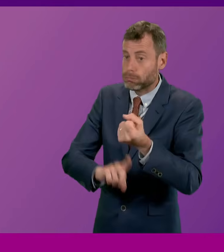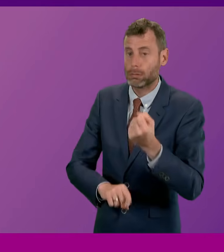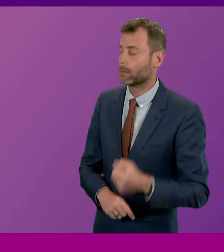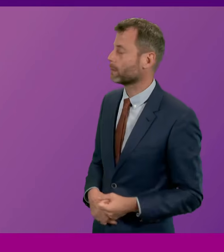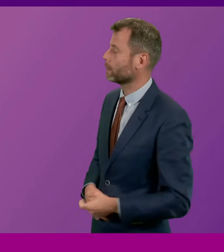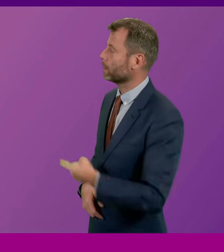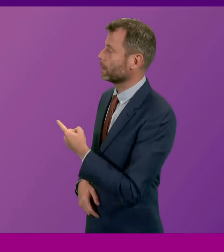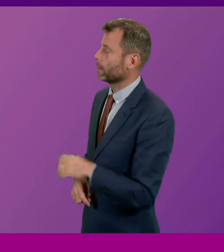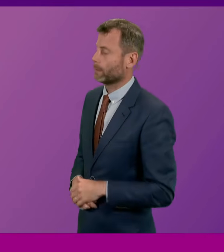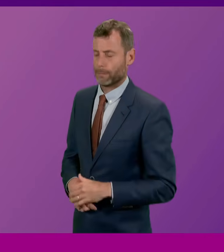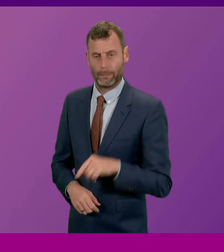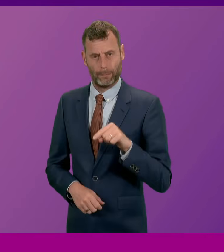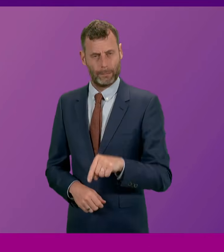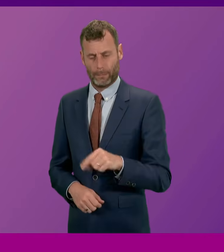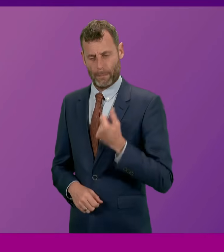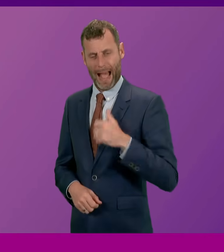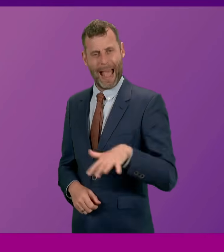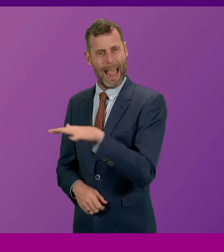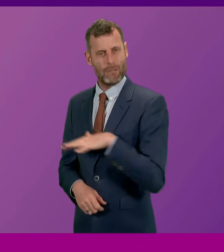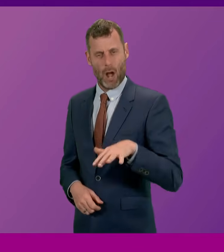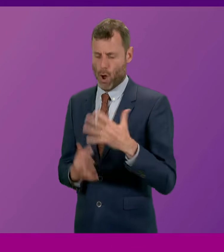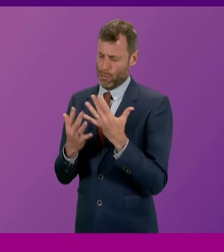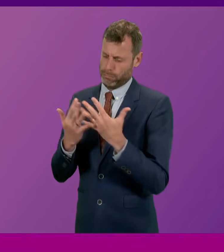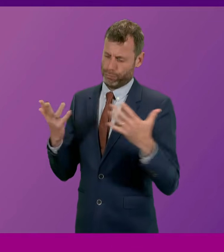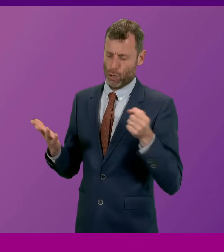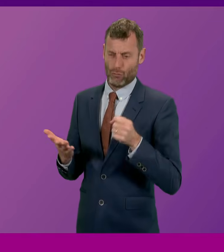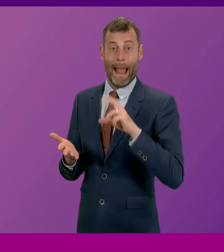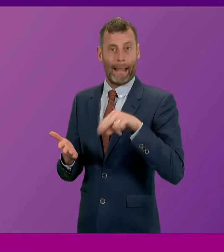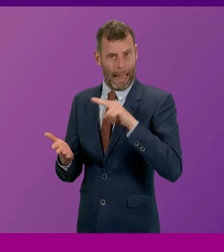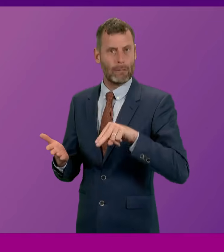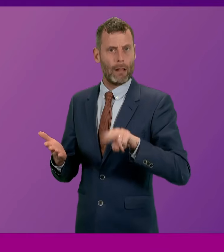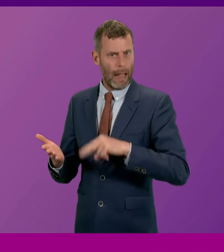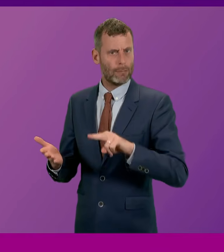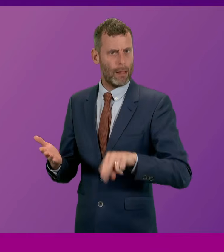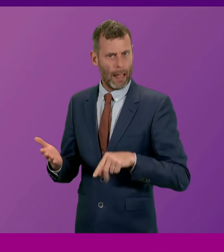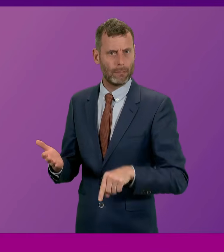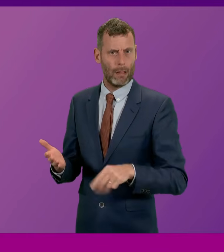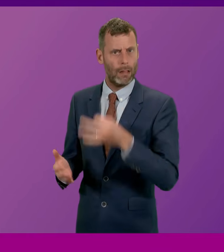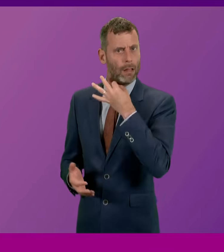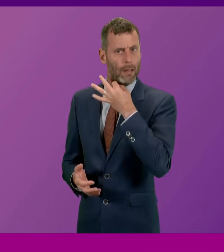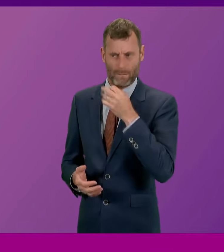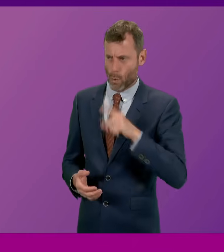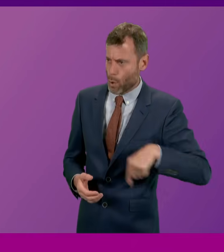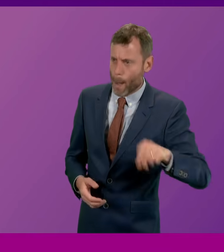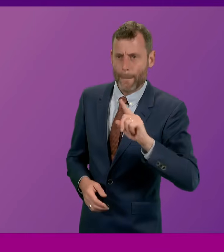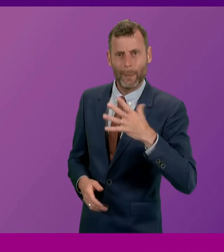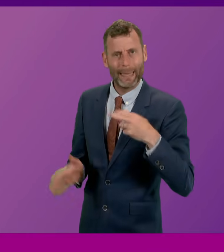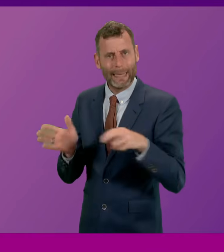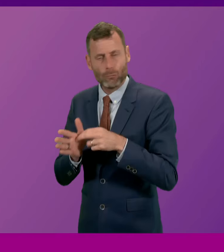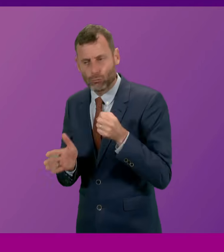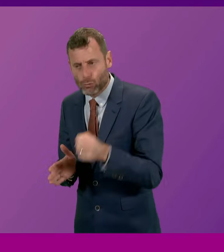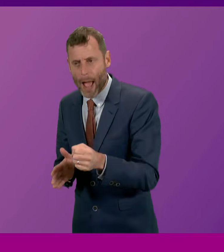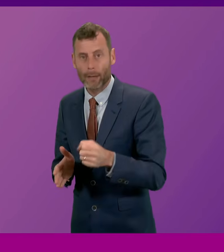Officer. Numerous trains have been cancelled across my region in the last year. This has a massive knock-on effect on individuals, organisations